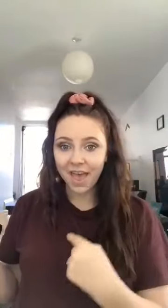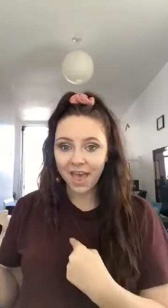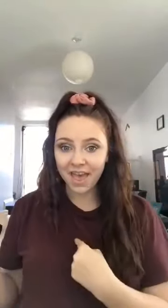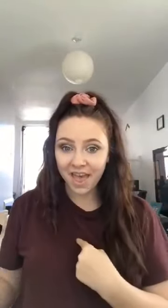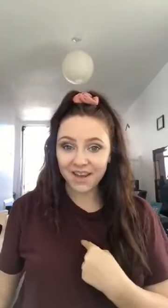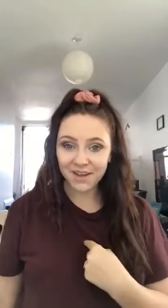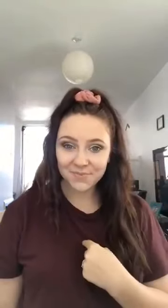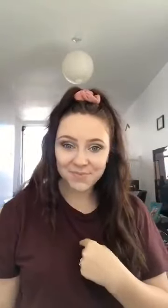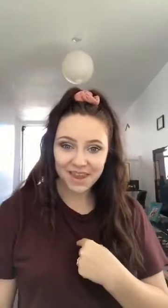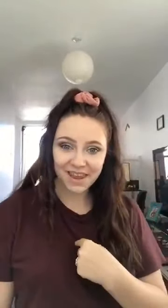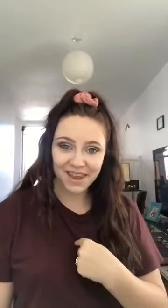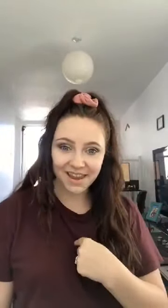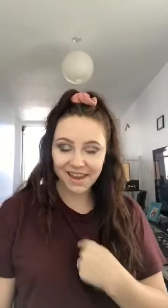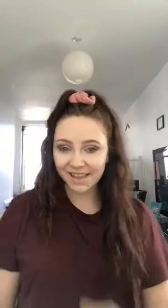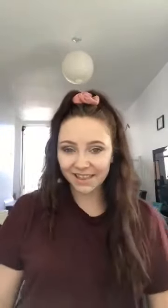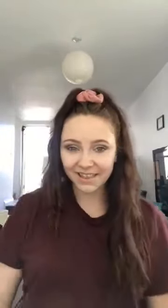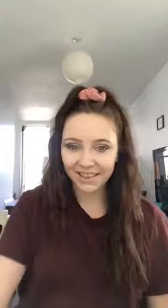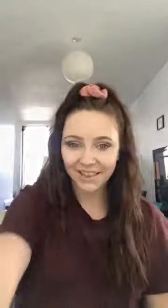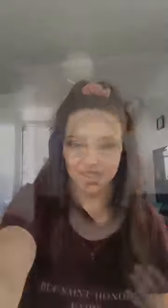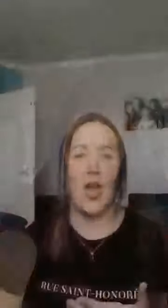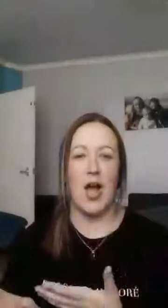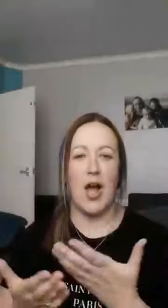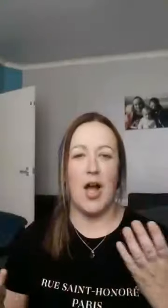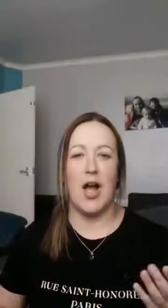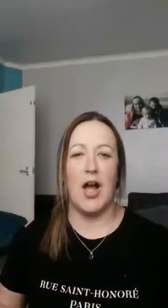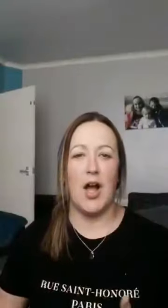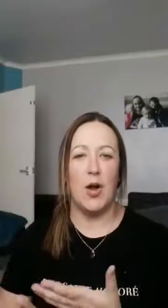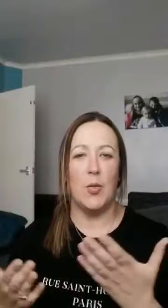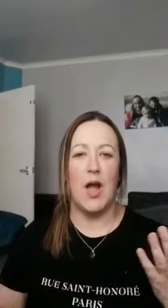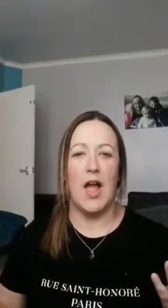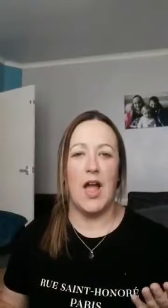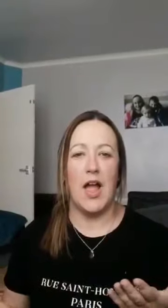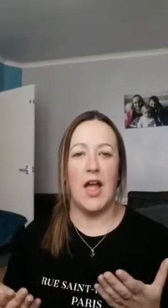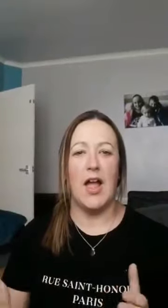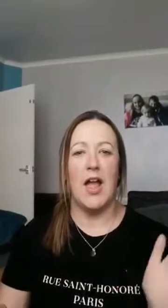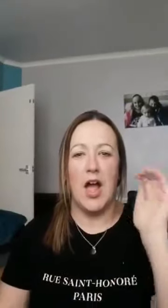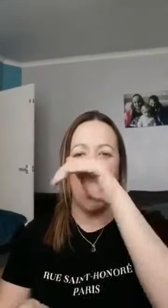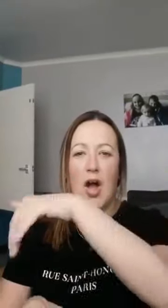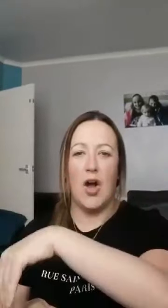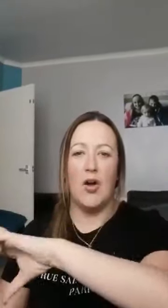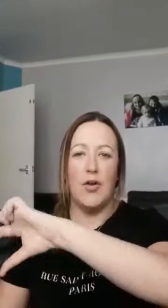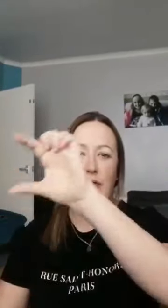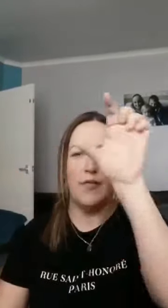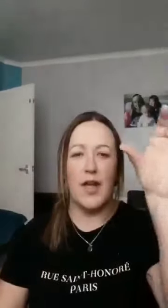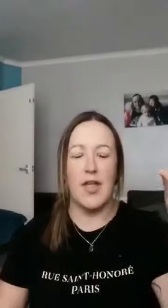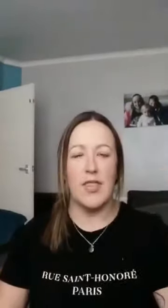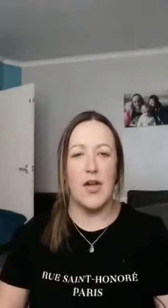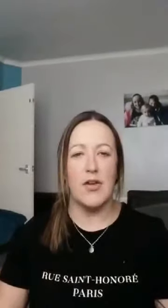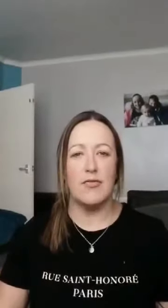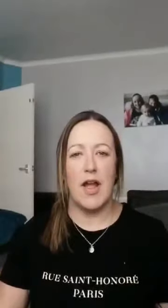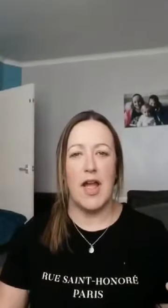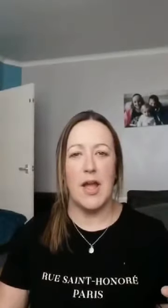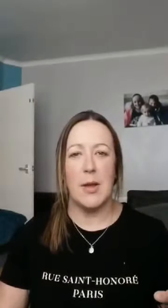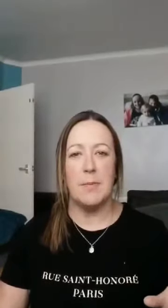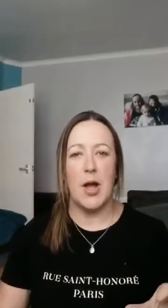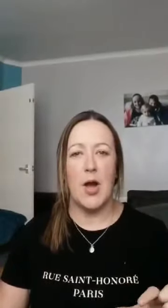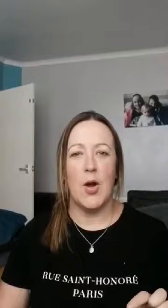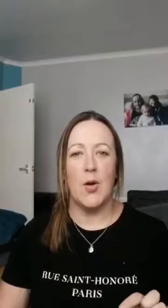find me Oh, somewhere over the rainbow